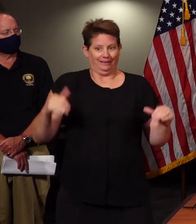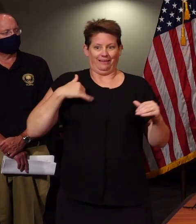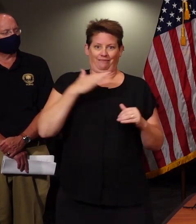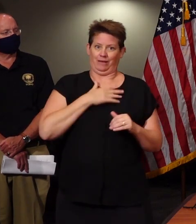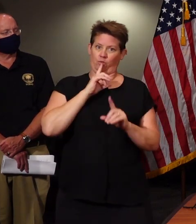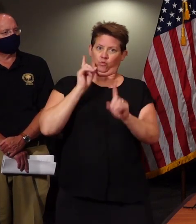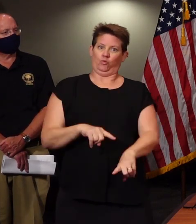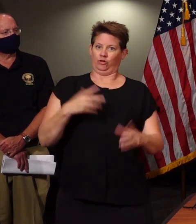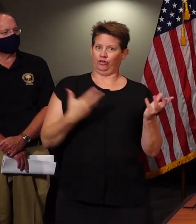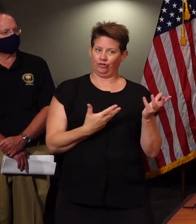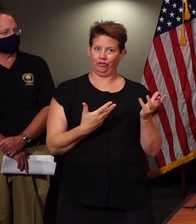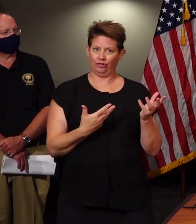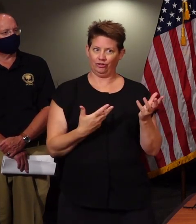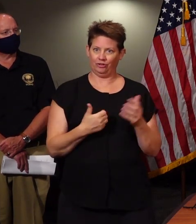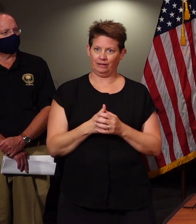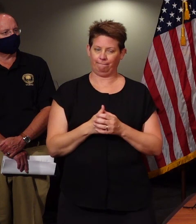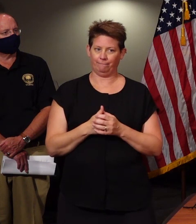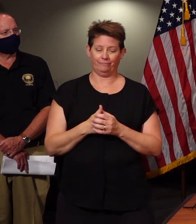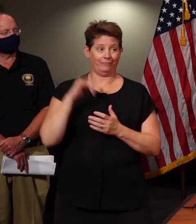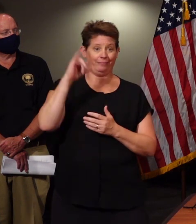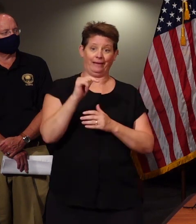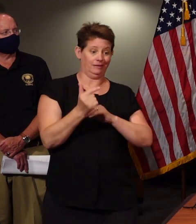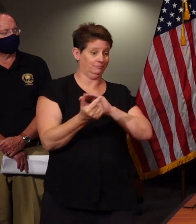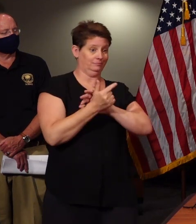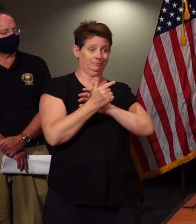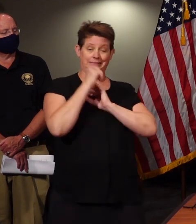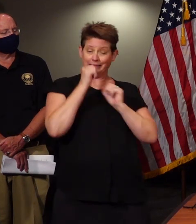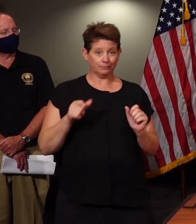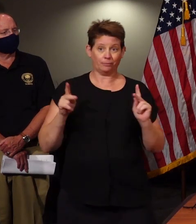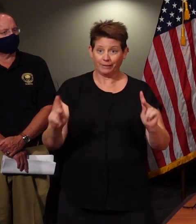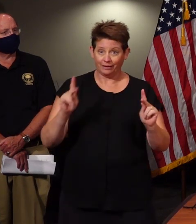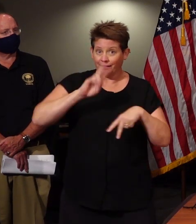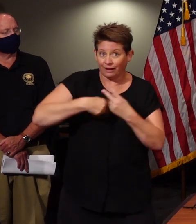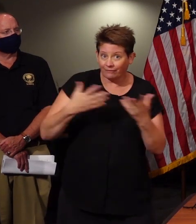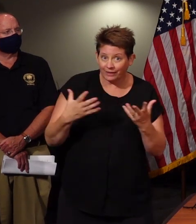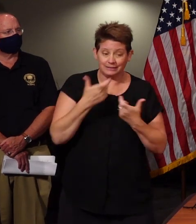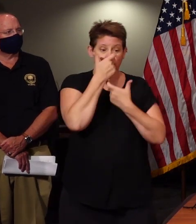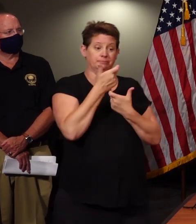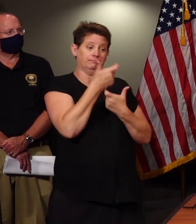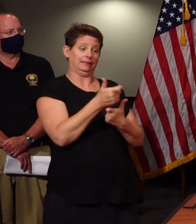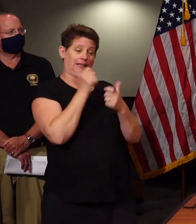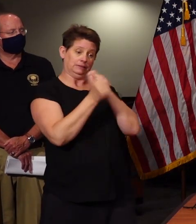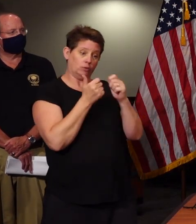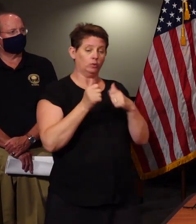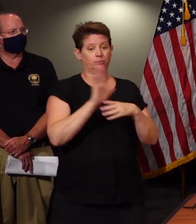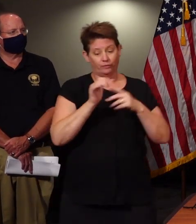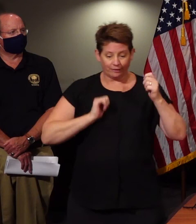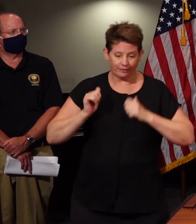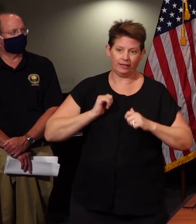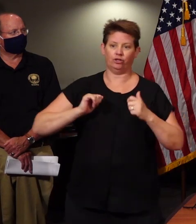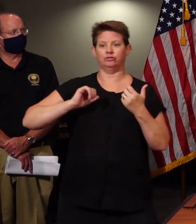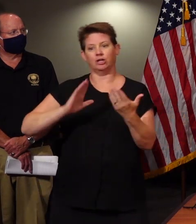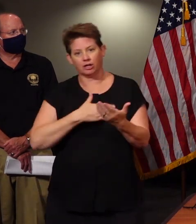order that disallows, prohibits these things: spectator sports, movie theaters, concerts,